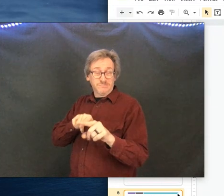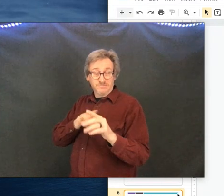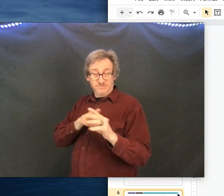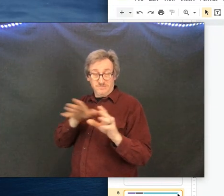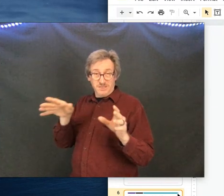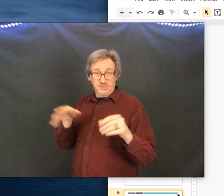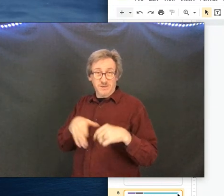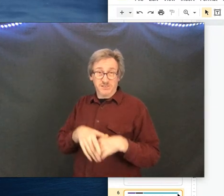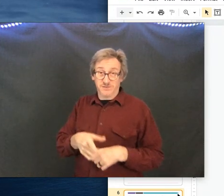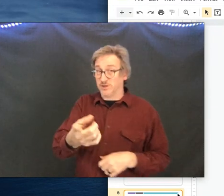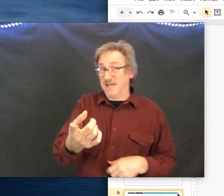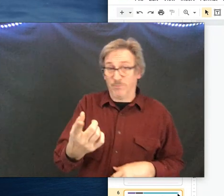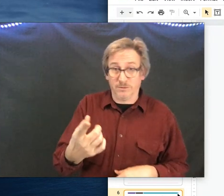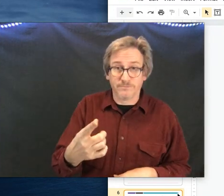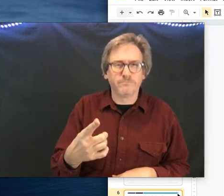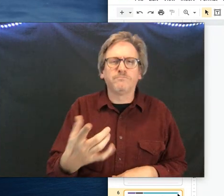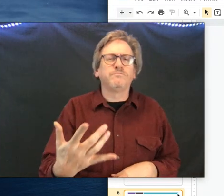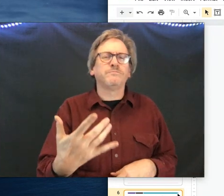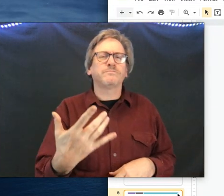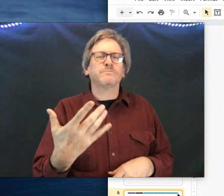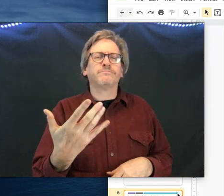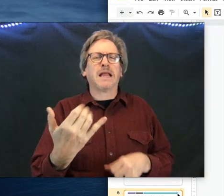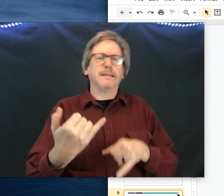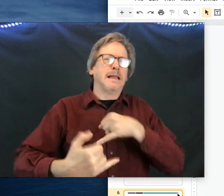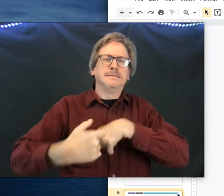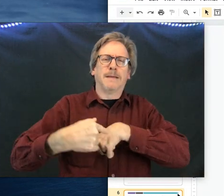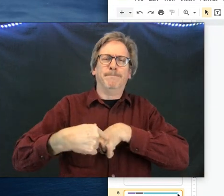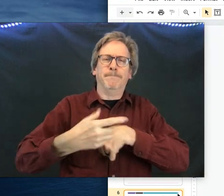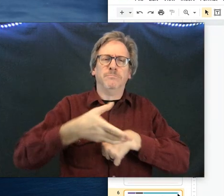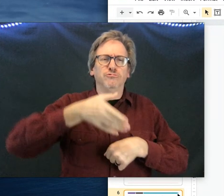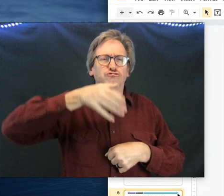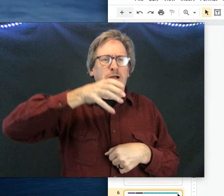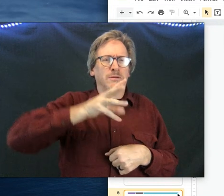answers to these questions? For example,